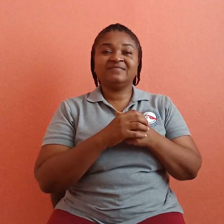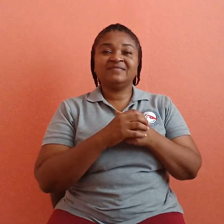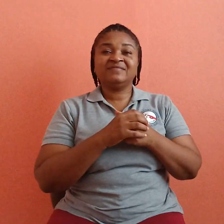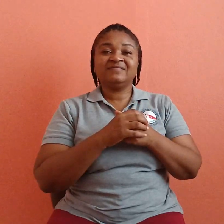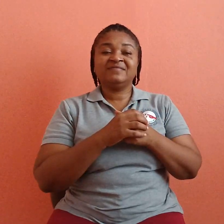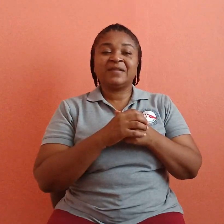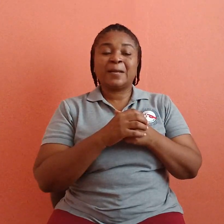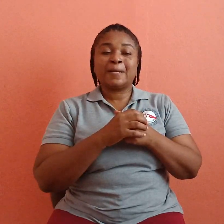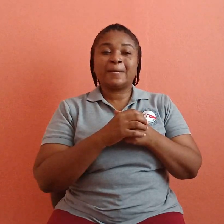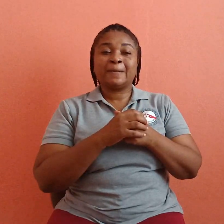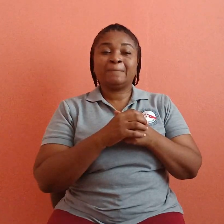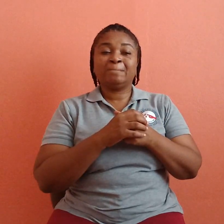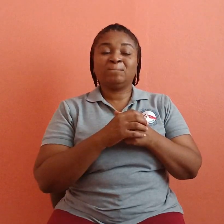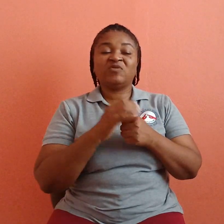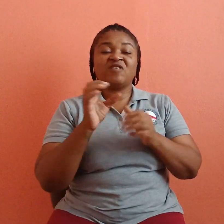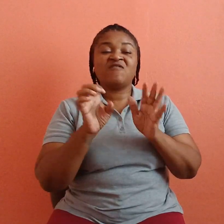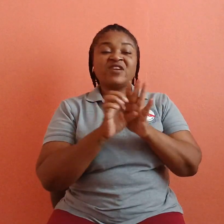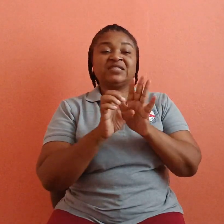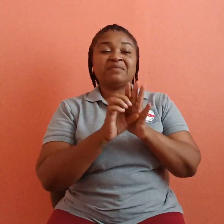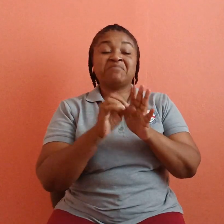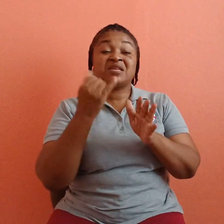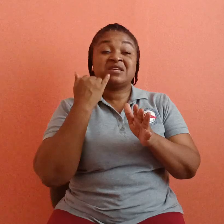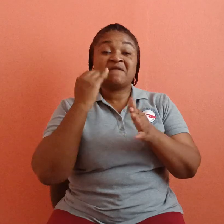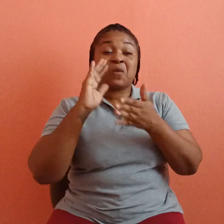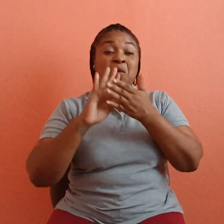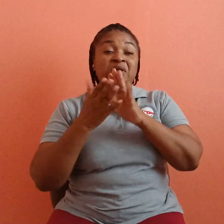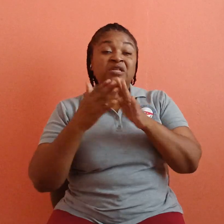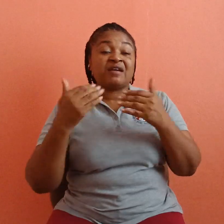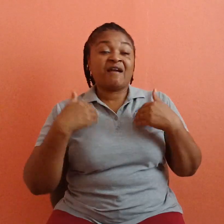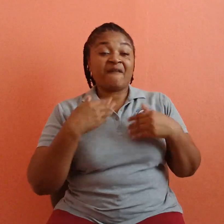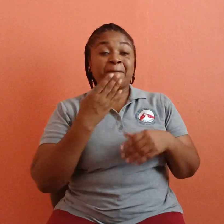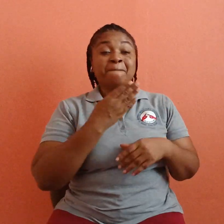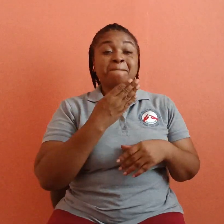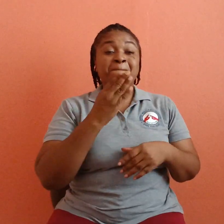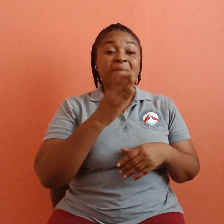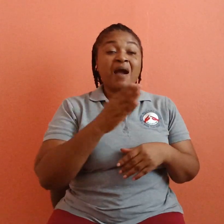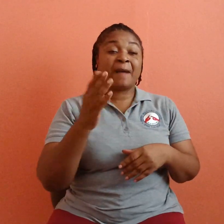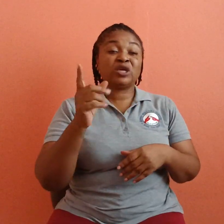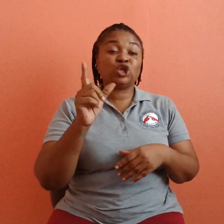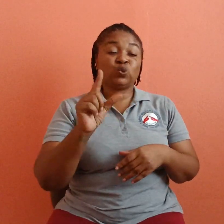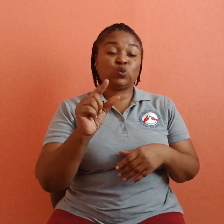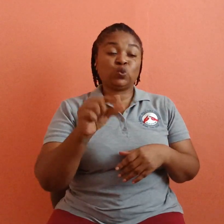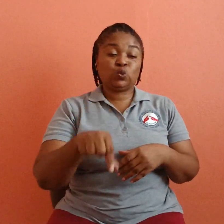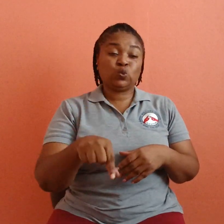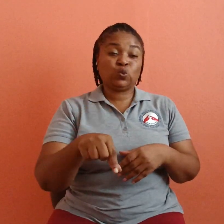So if your community was having a barbecue and you helped to organize it,